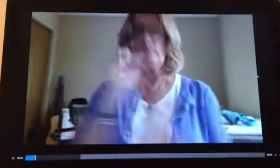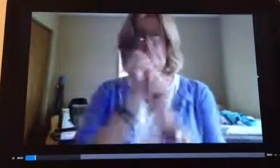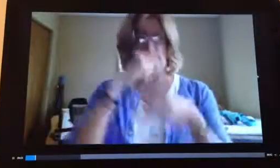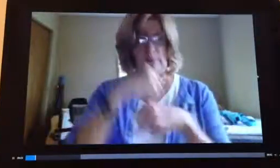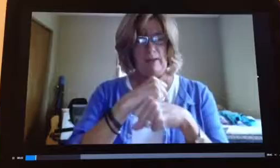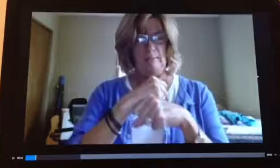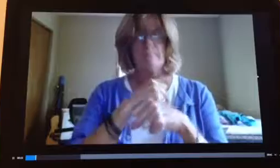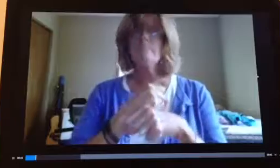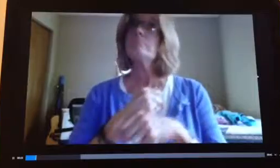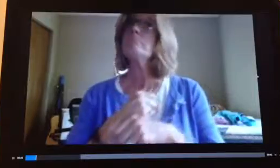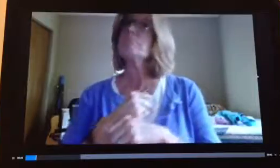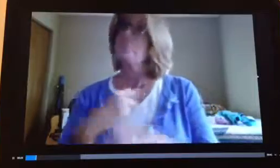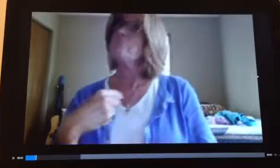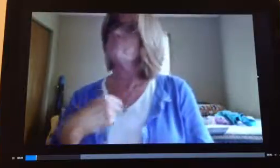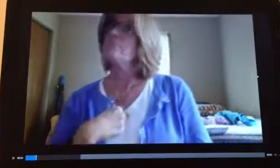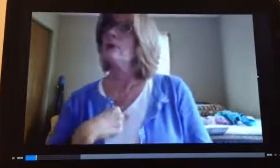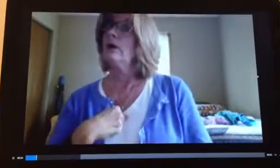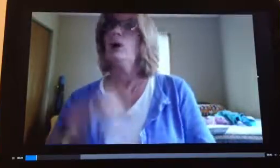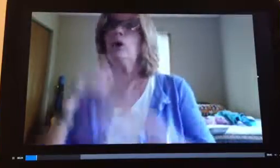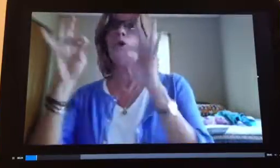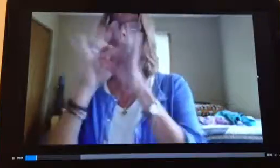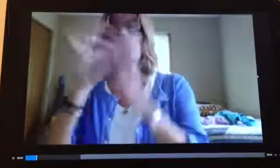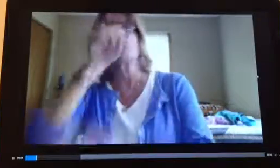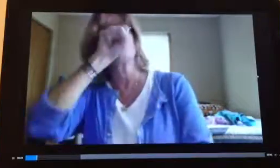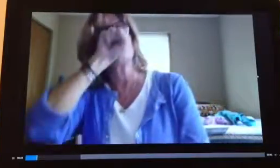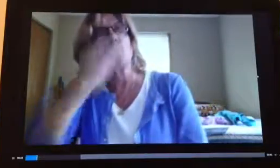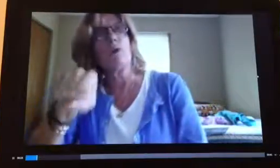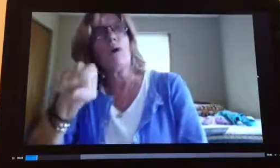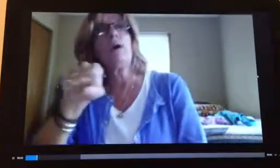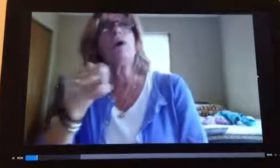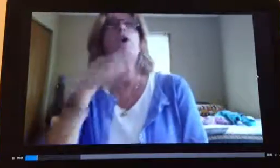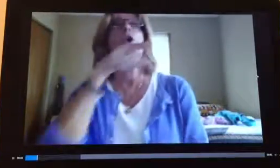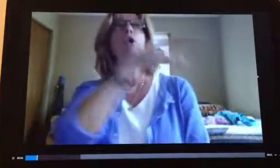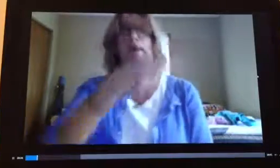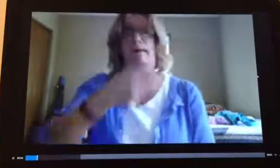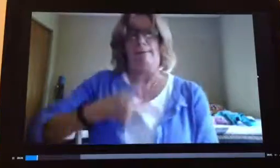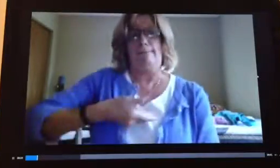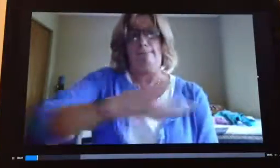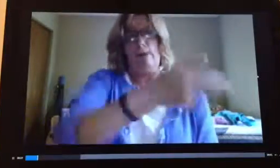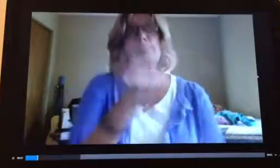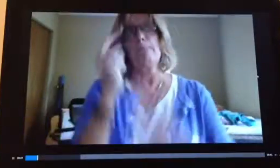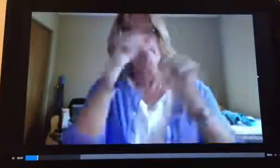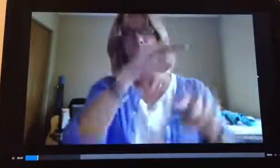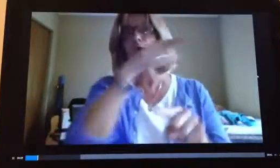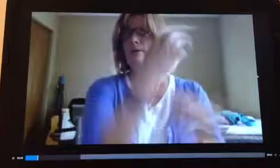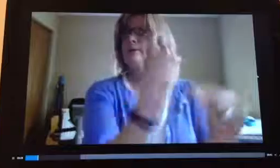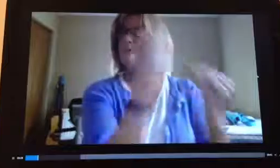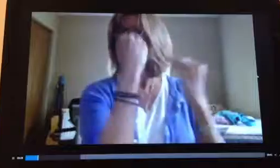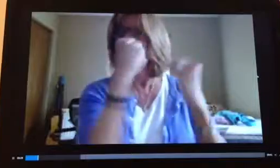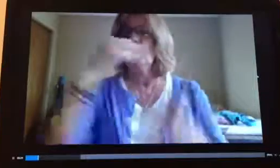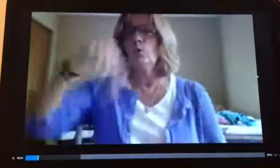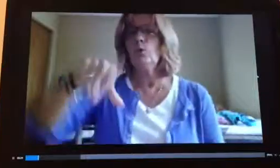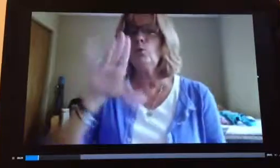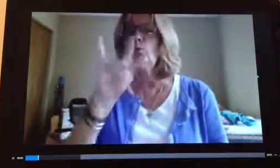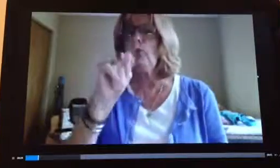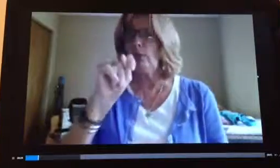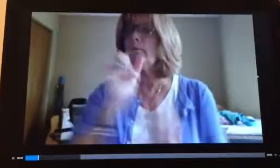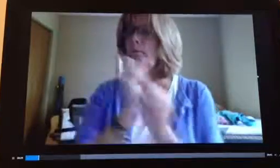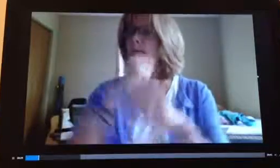day. And Tori is really amazing at making quilts. It's something that she loves to do, and